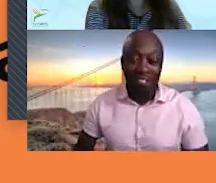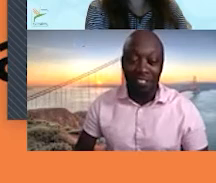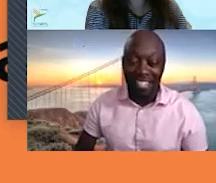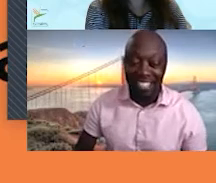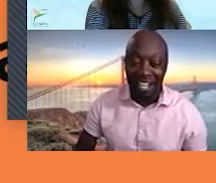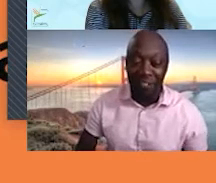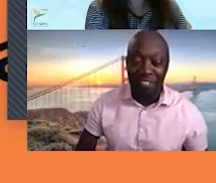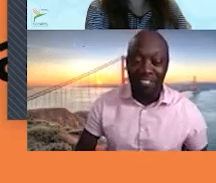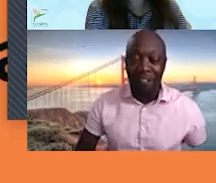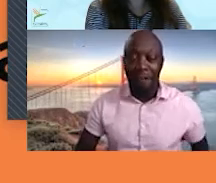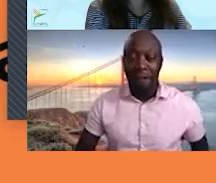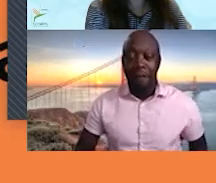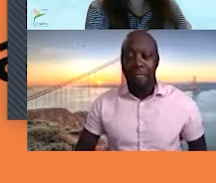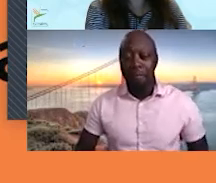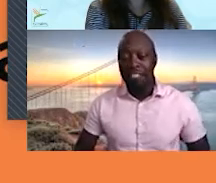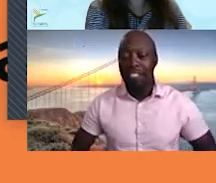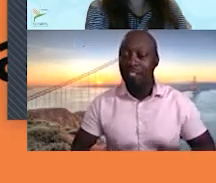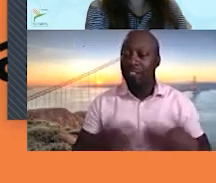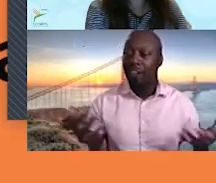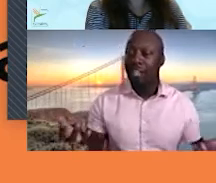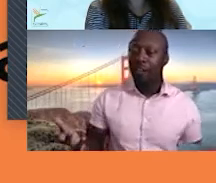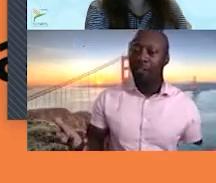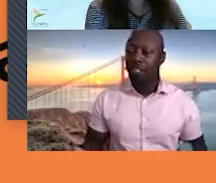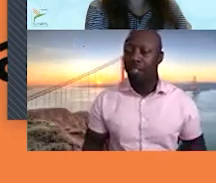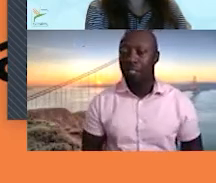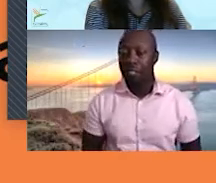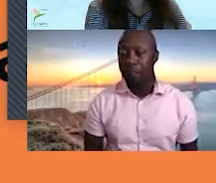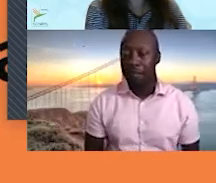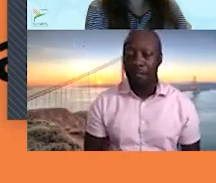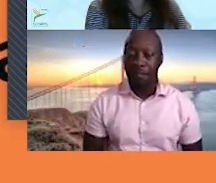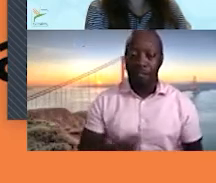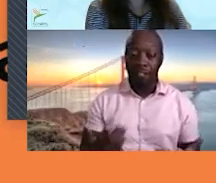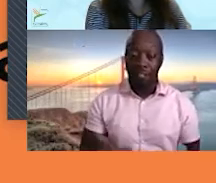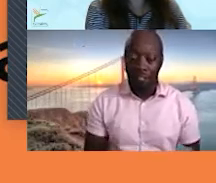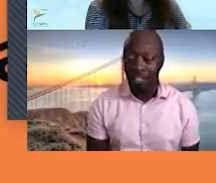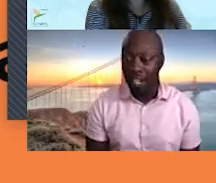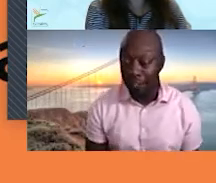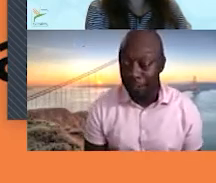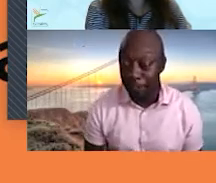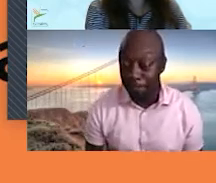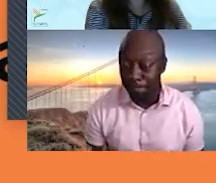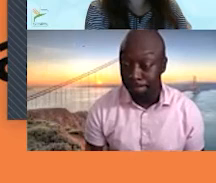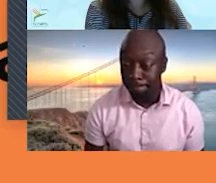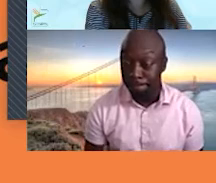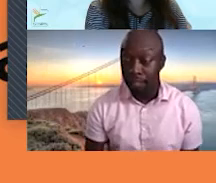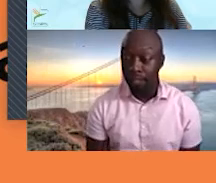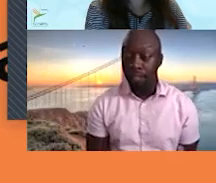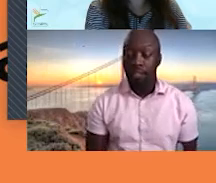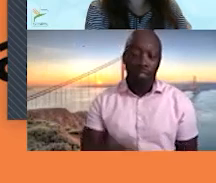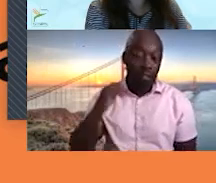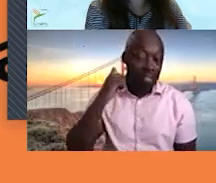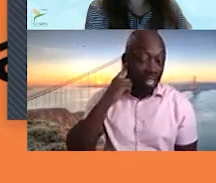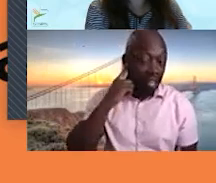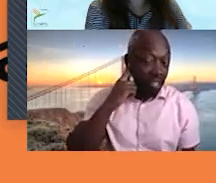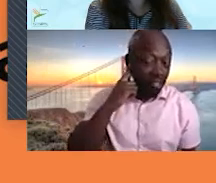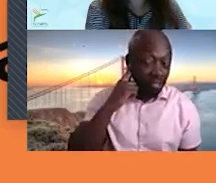toddlers already in the house. But let's say you're starting out. This is your first baby, first child.